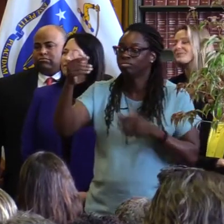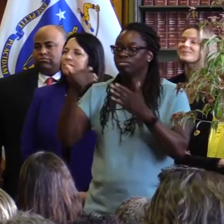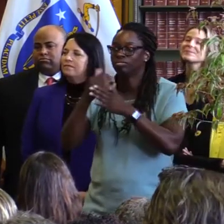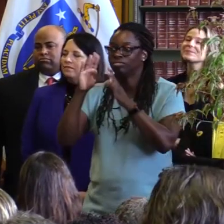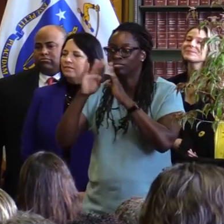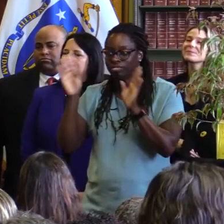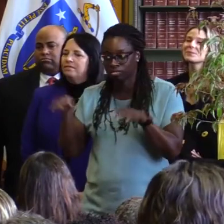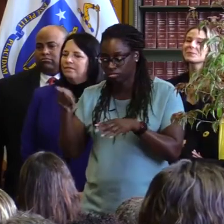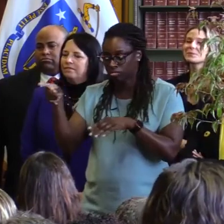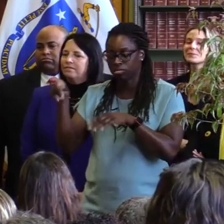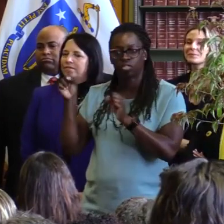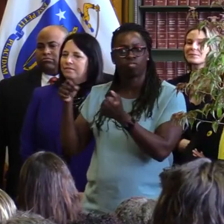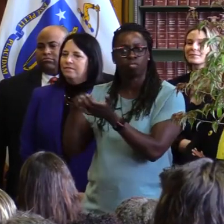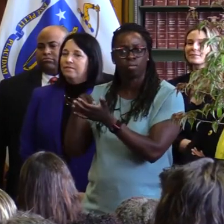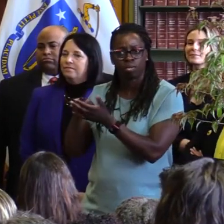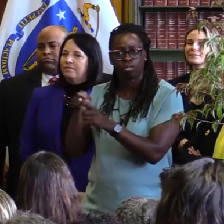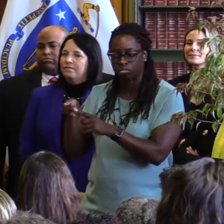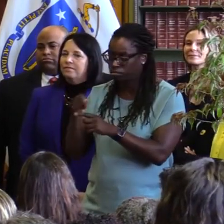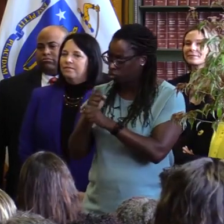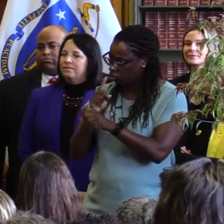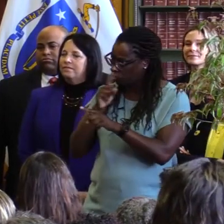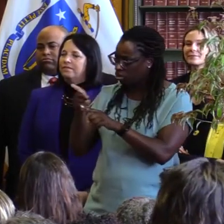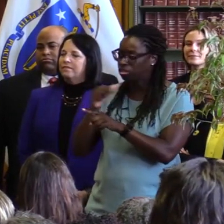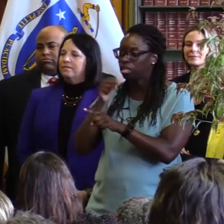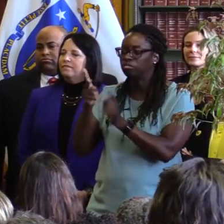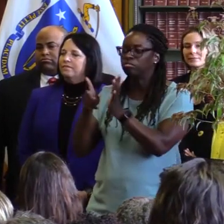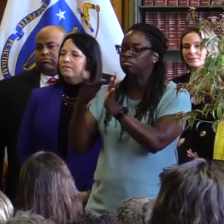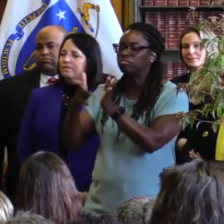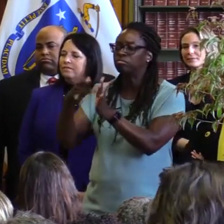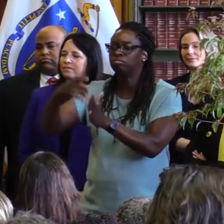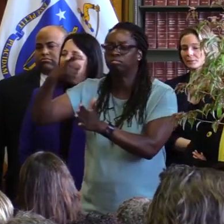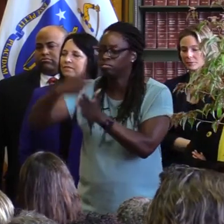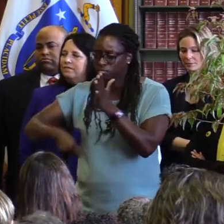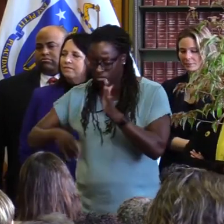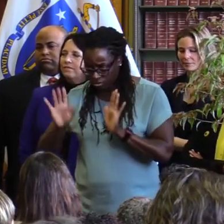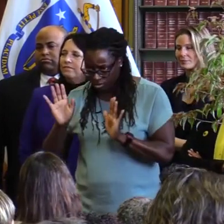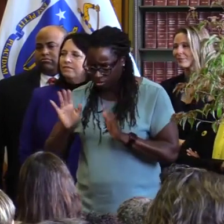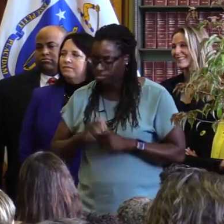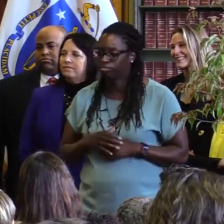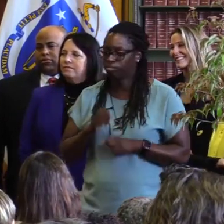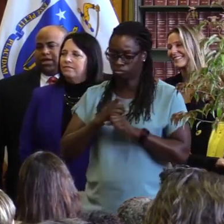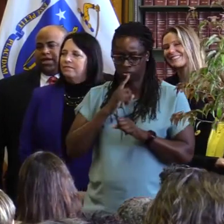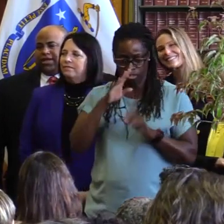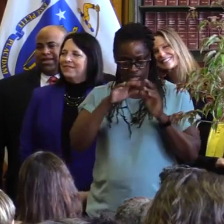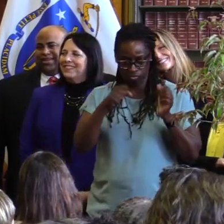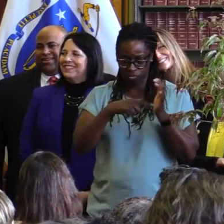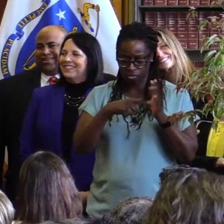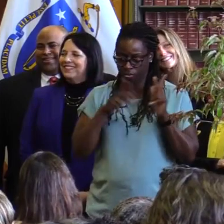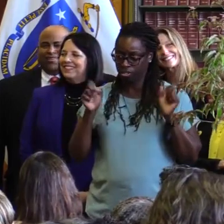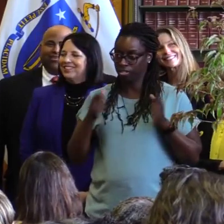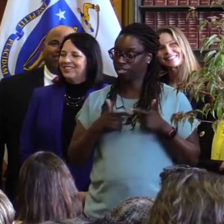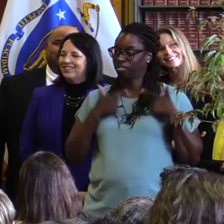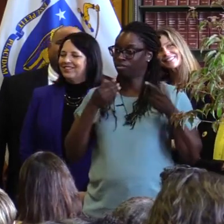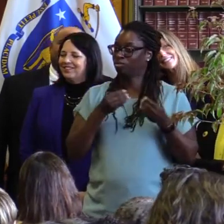know is really needed here across the state. So, you know, that's probably too long an answer, Sherman, but,